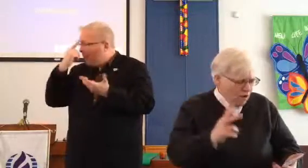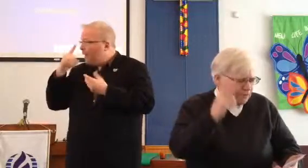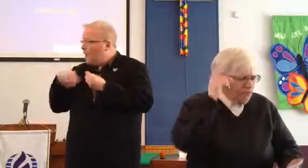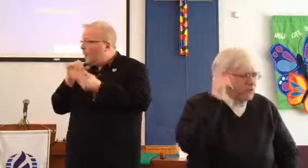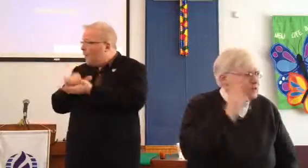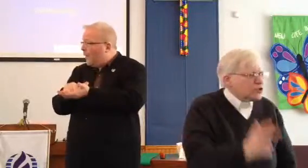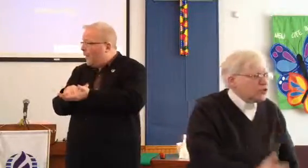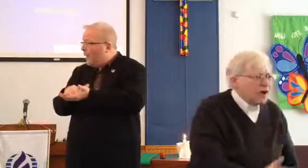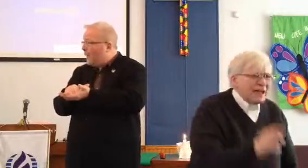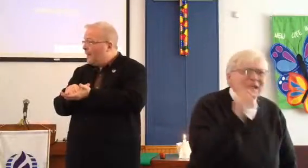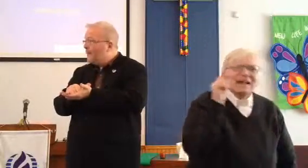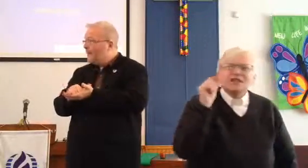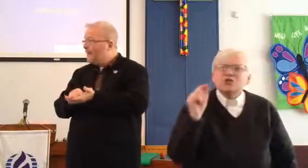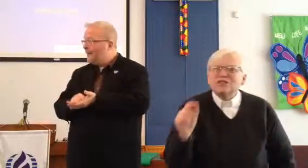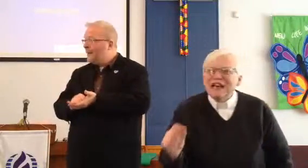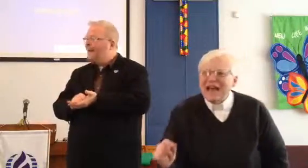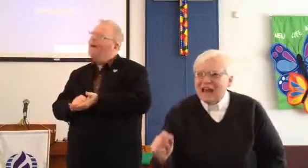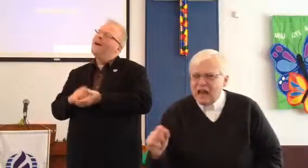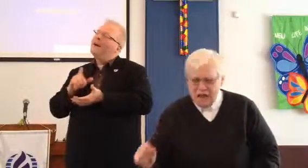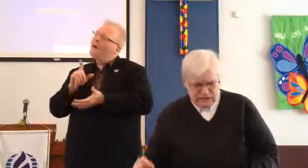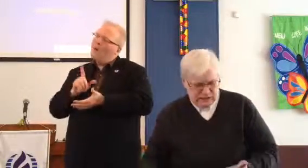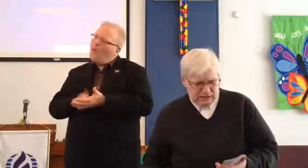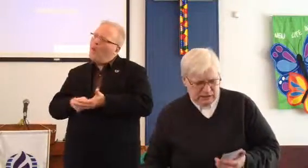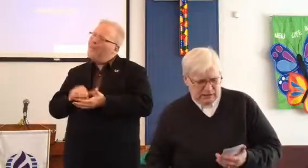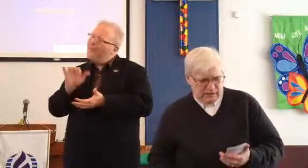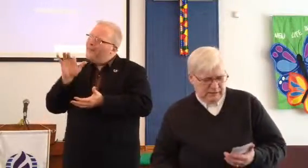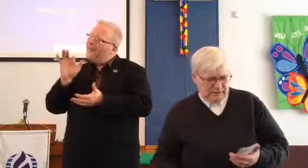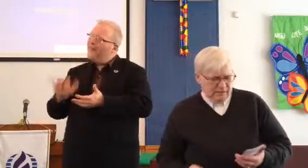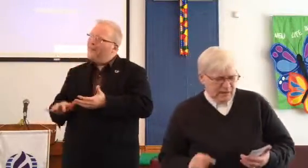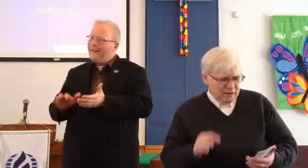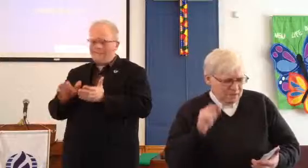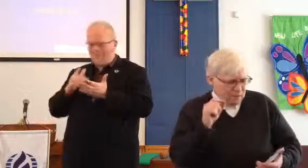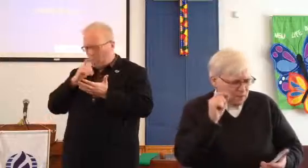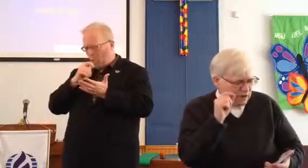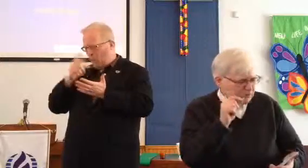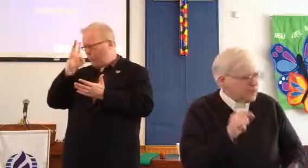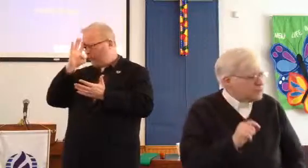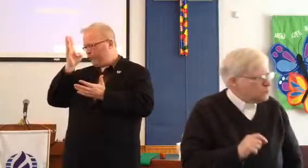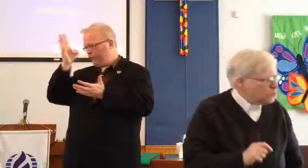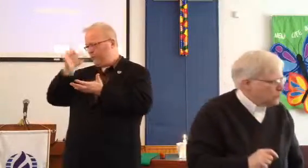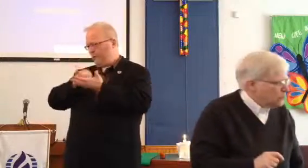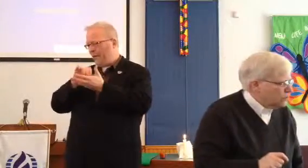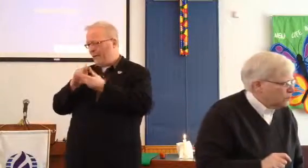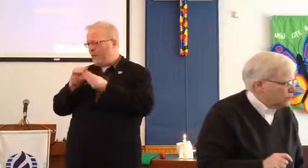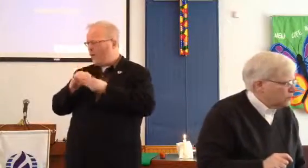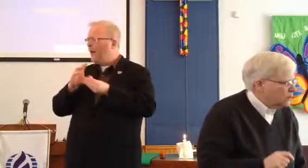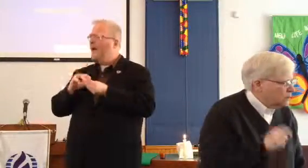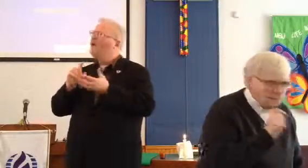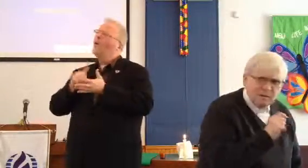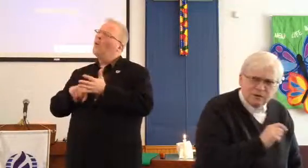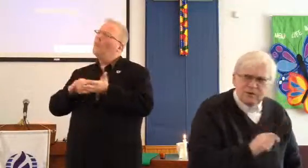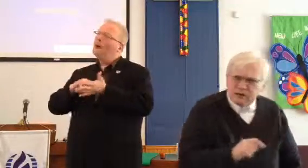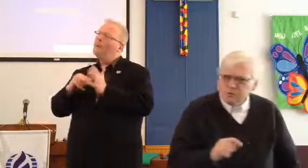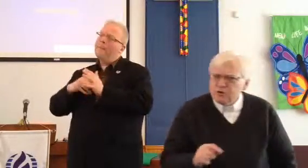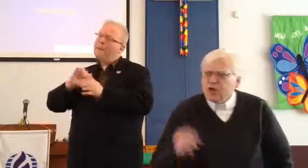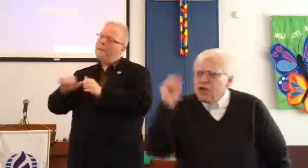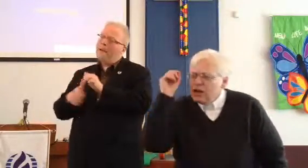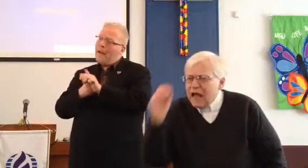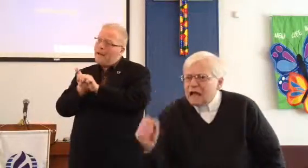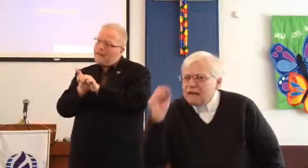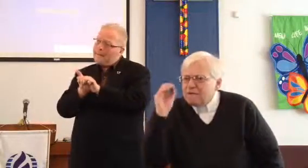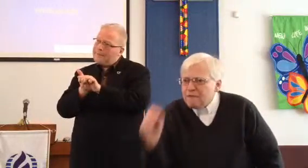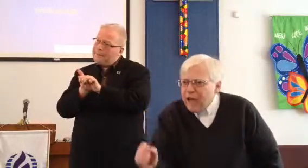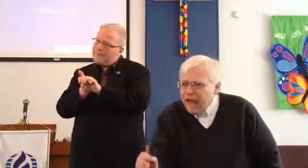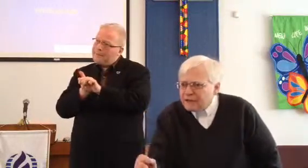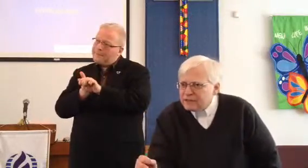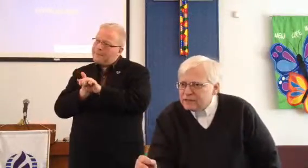the author is trying to tell us, maybe we can find some truth. Maybe we can find some truth.